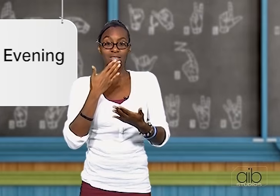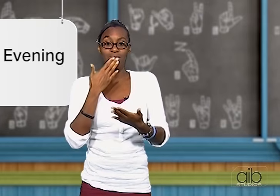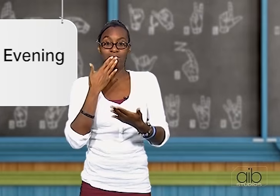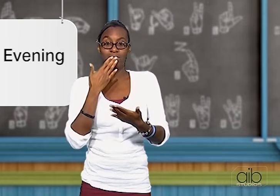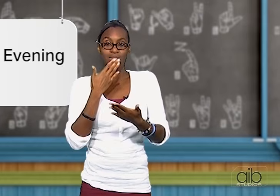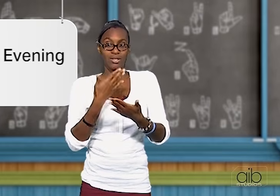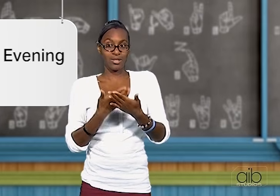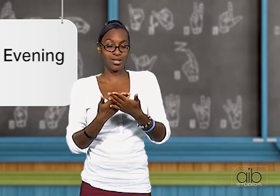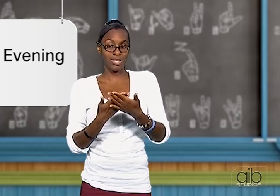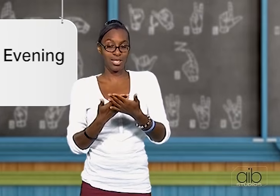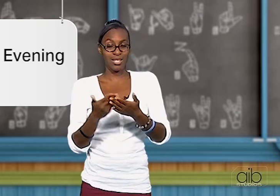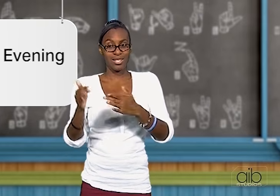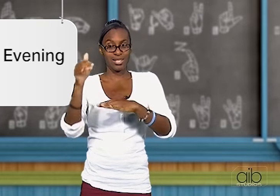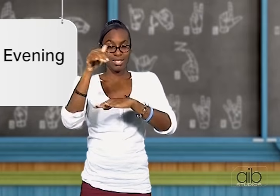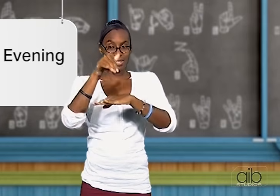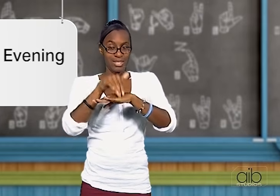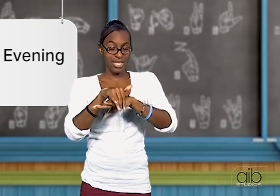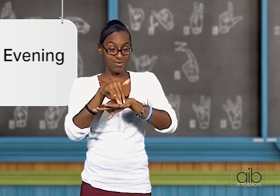So good evening.